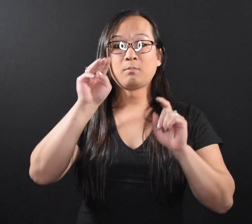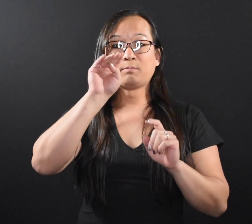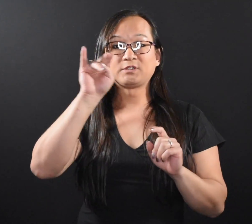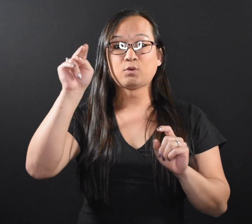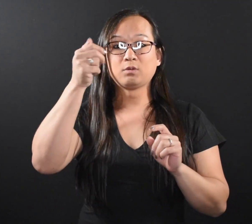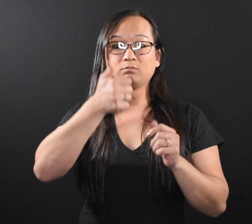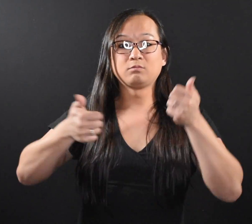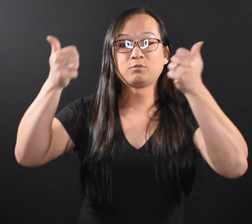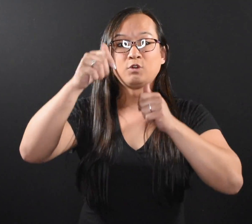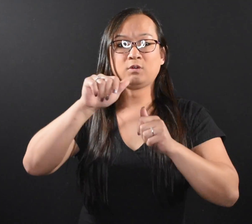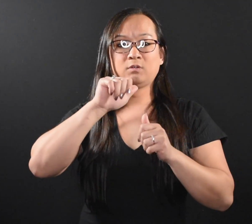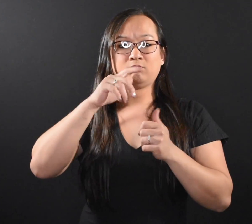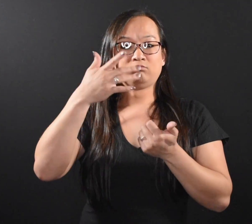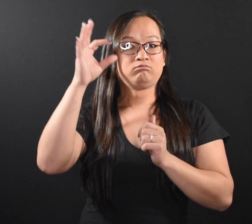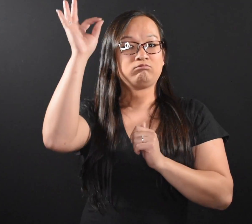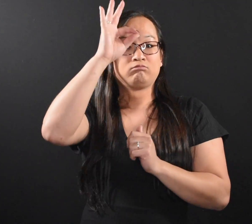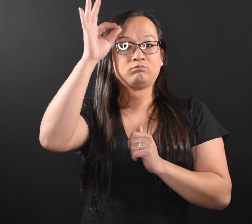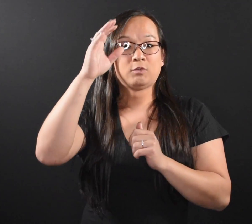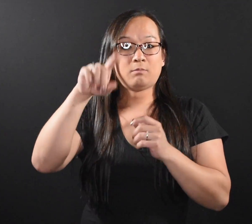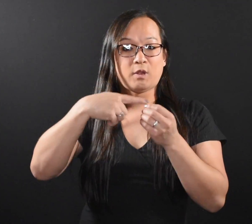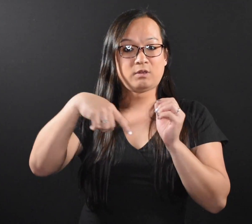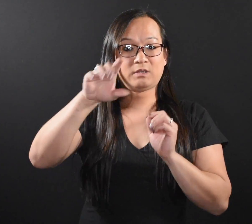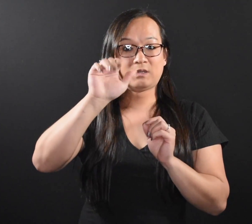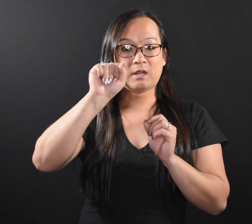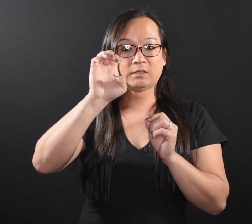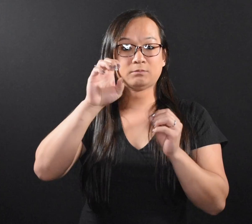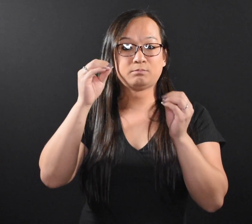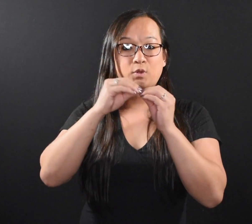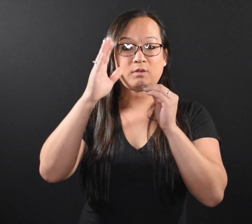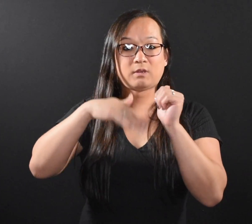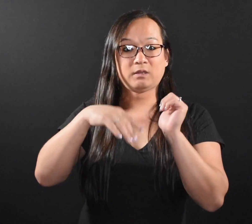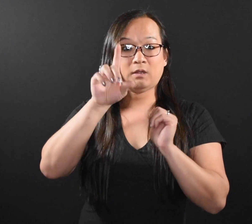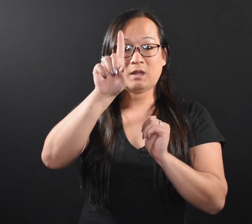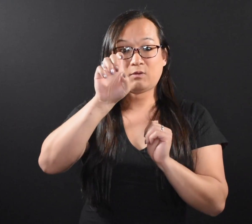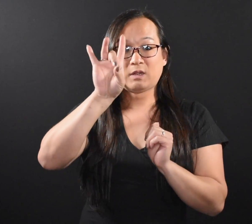While Minnesota officials are not aware of any cases occurring among the more than